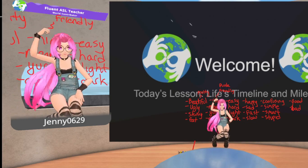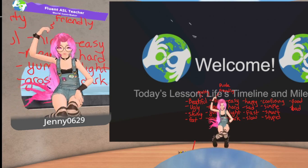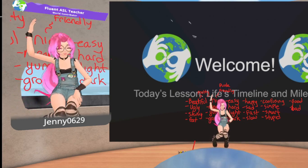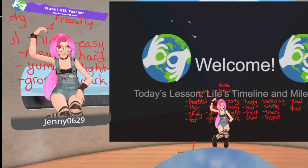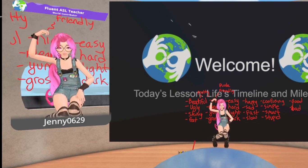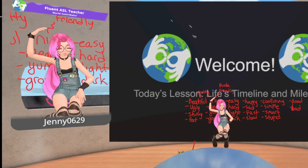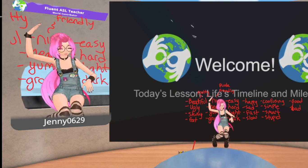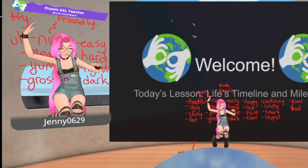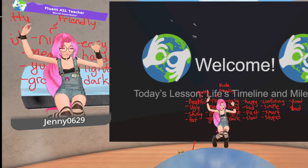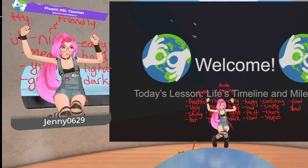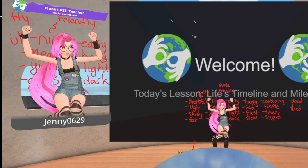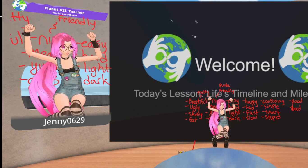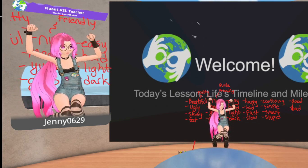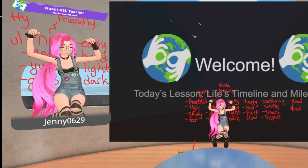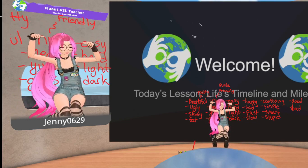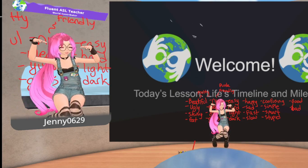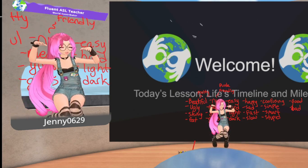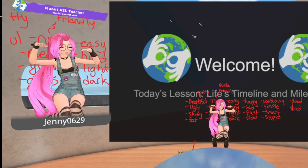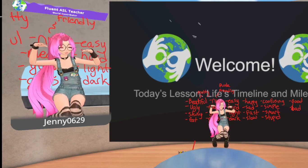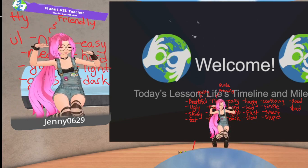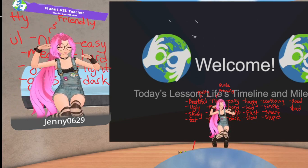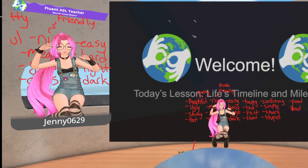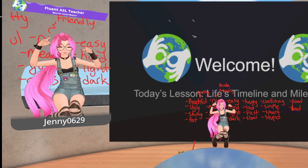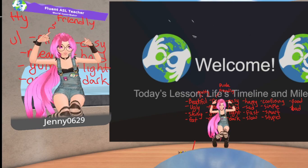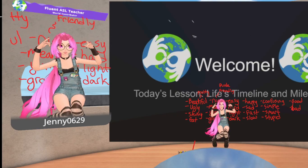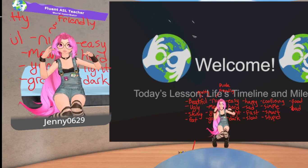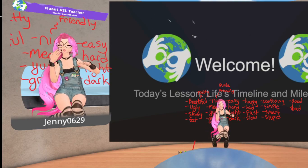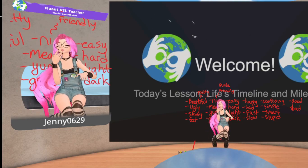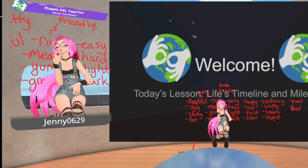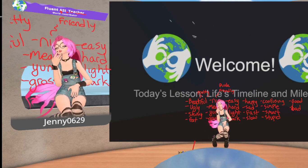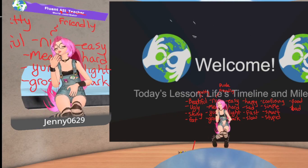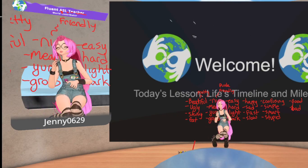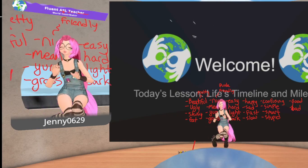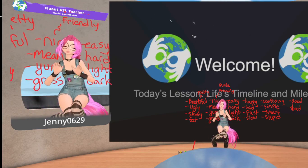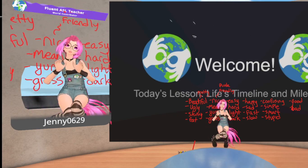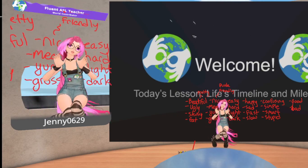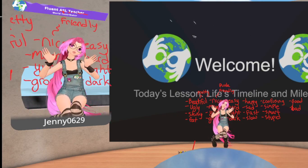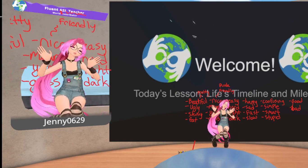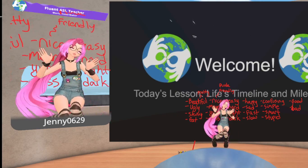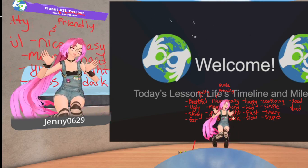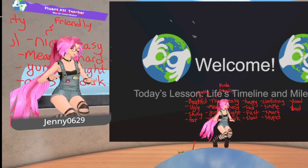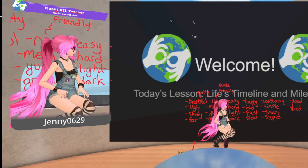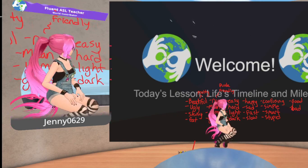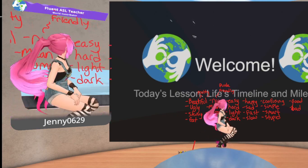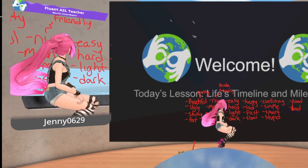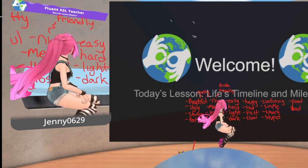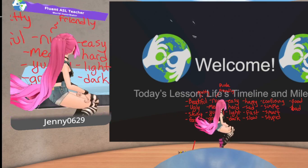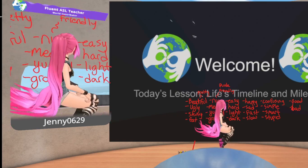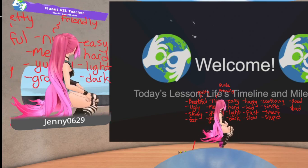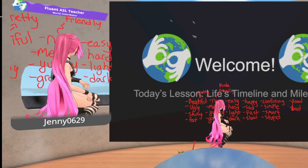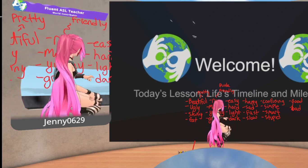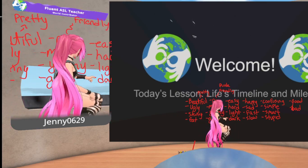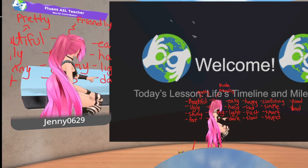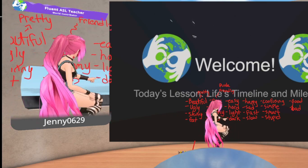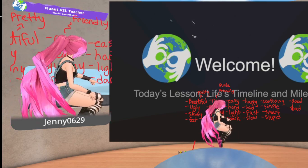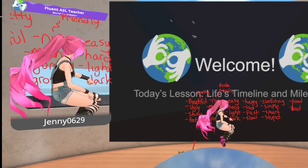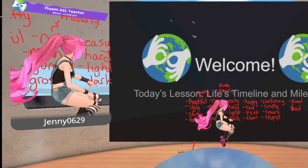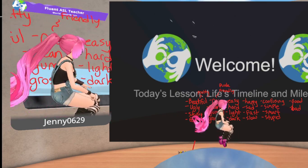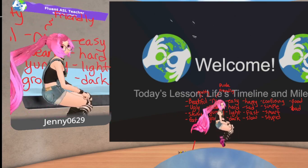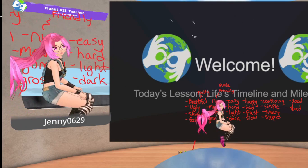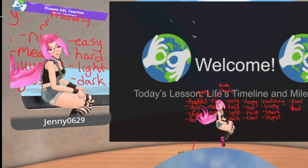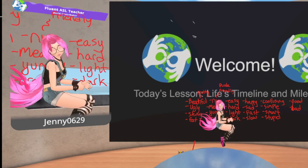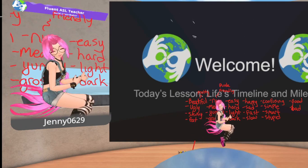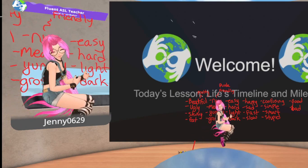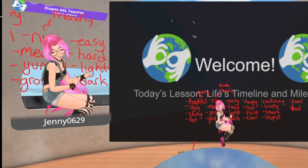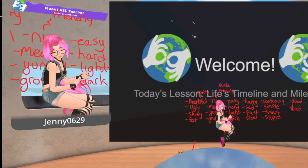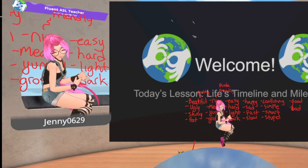shower. It's not shower. Light or light or light or light. Yes. And then